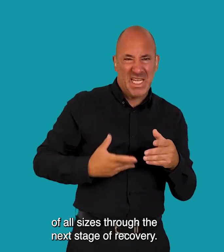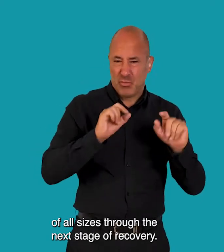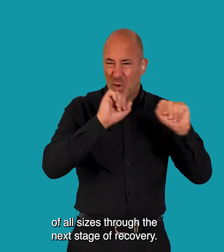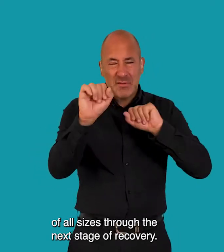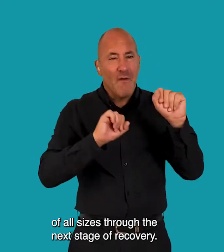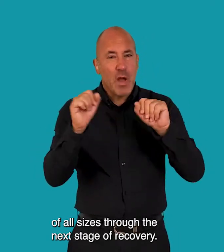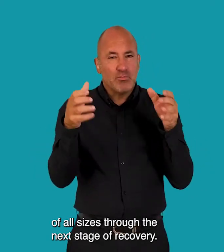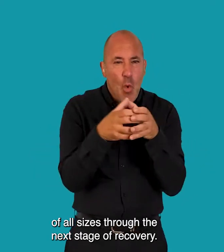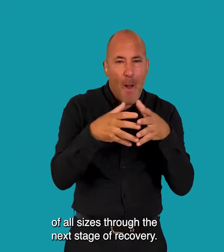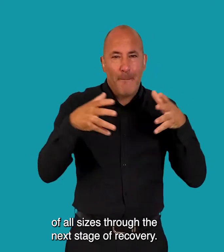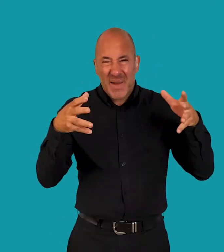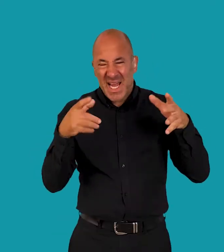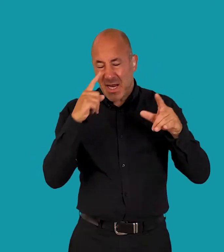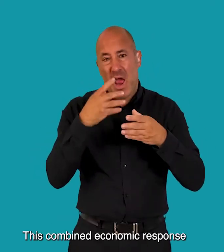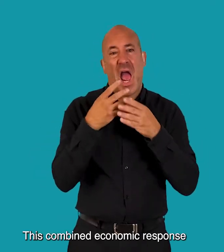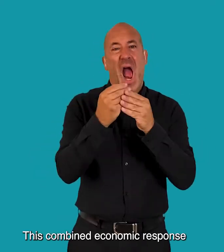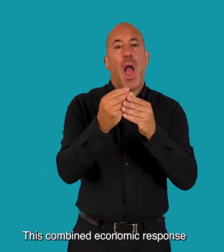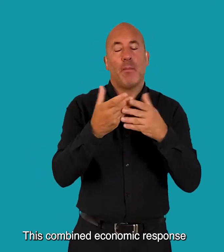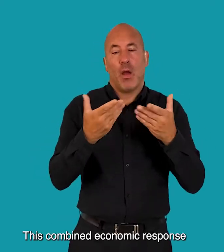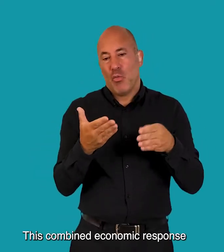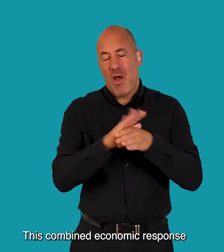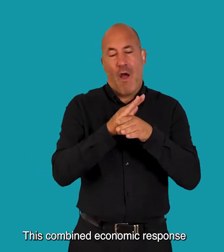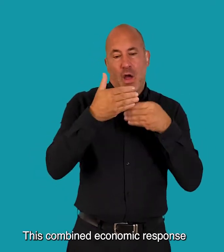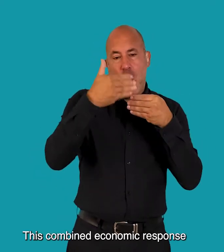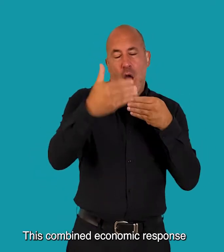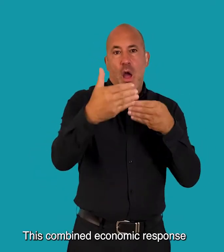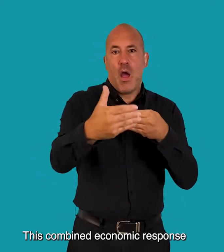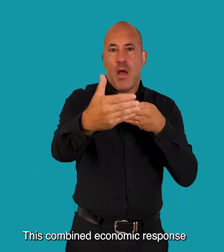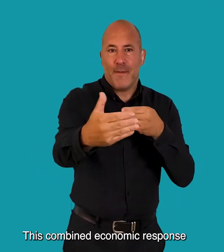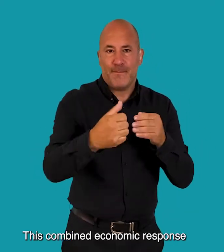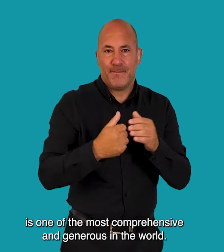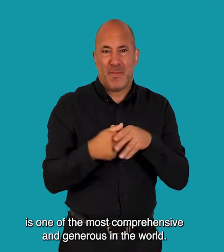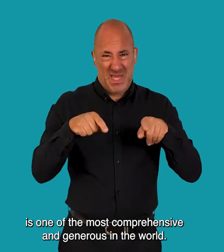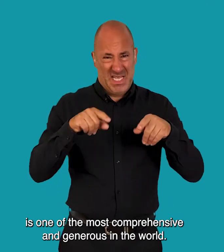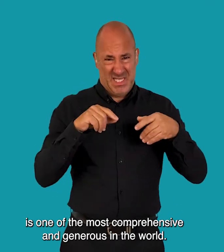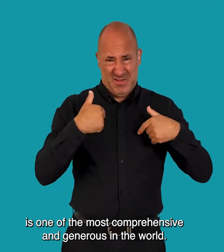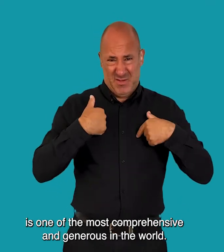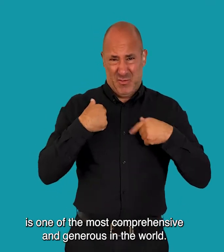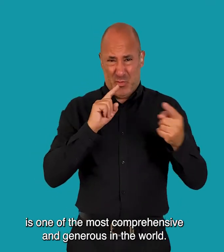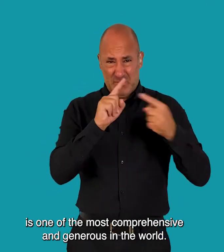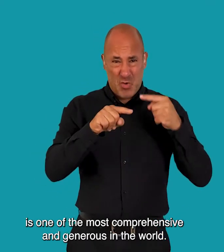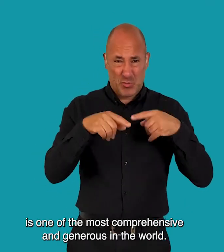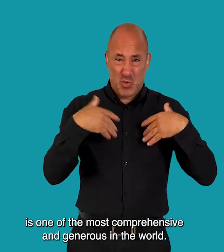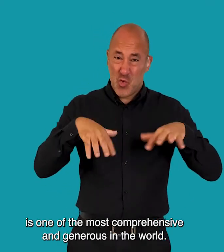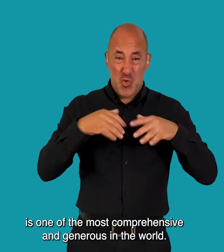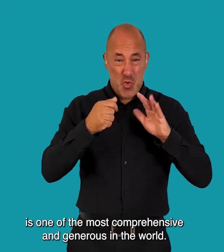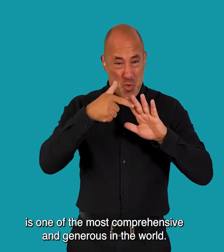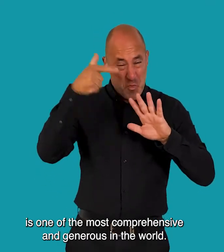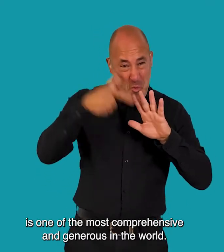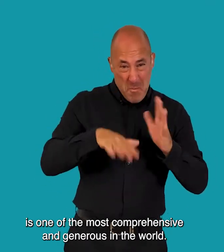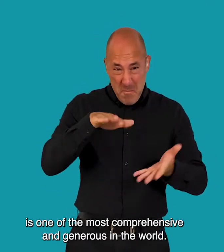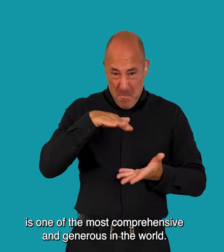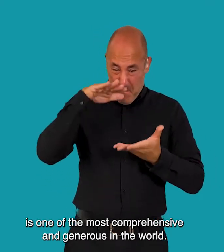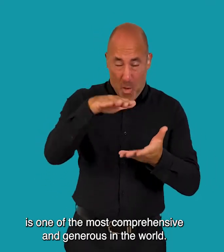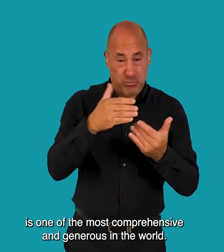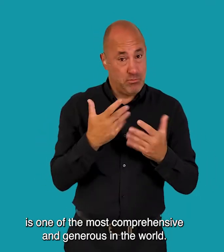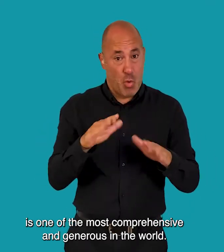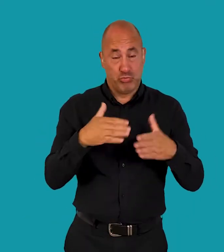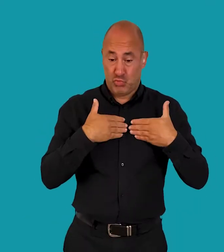stage of recovery. This combined economic response is one of the most comprehensive and generous in the world.